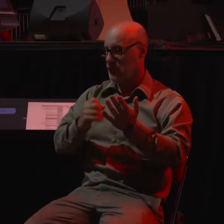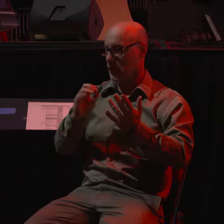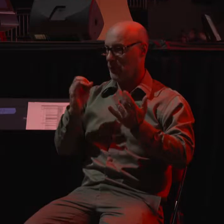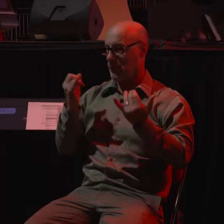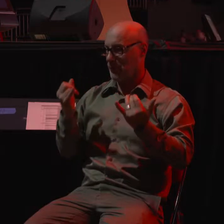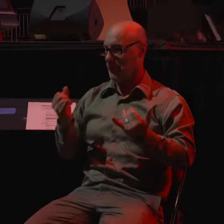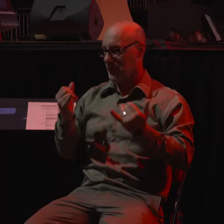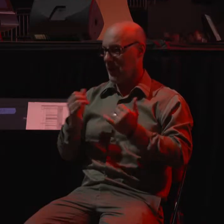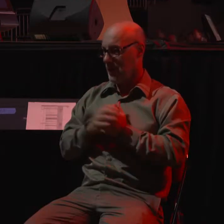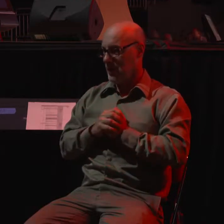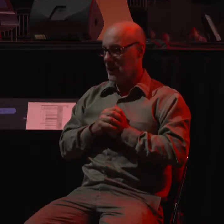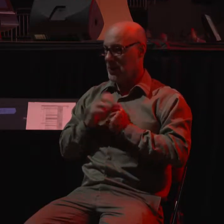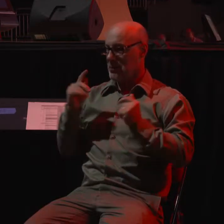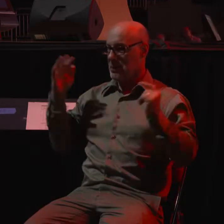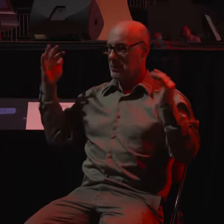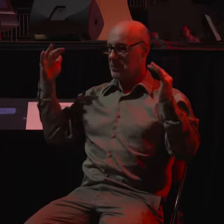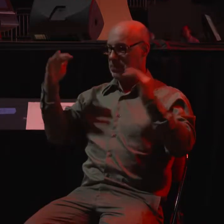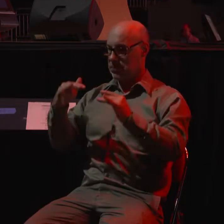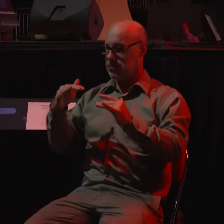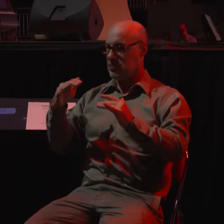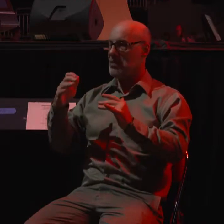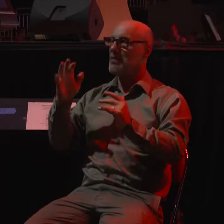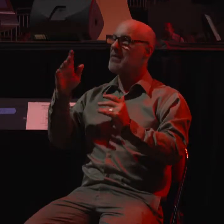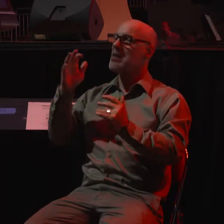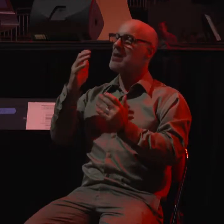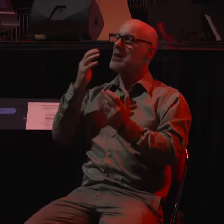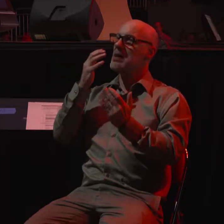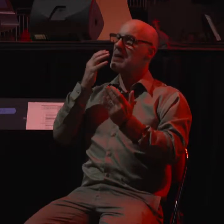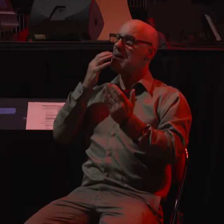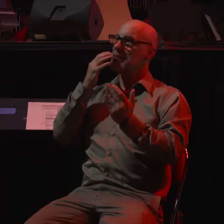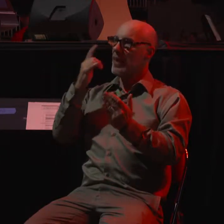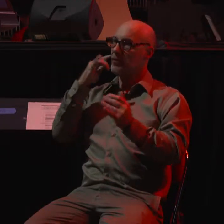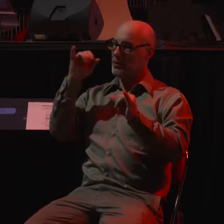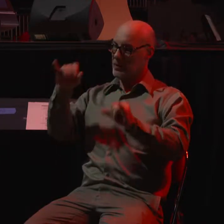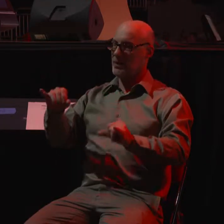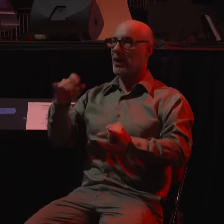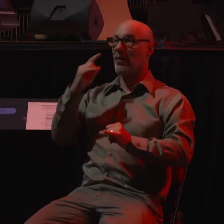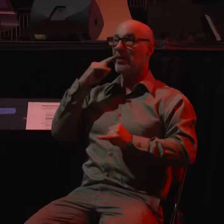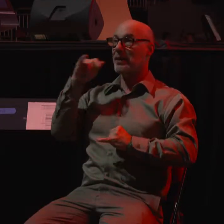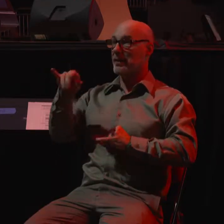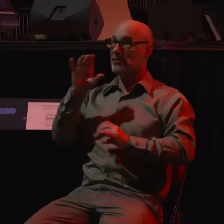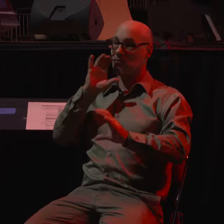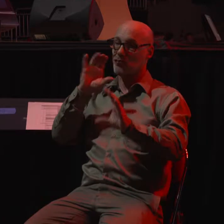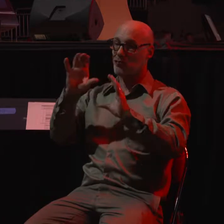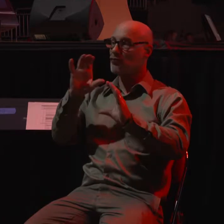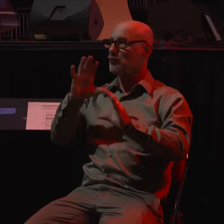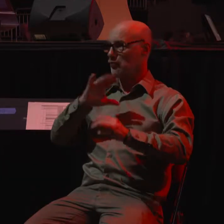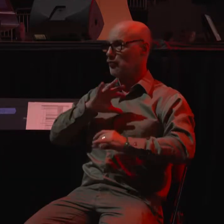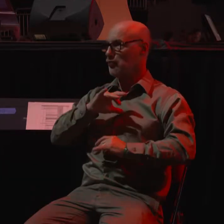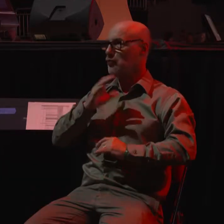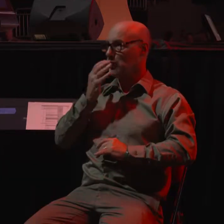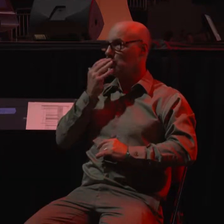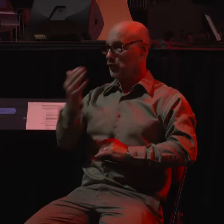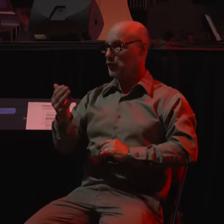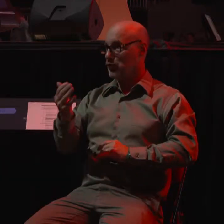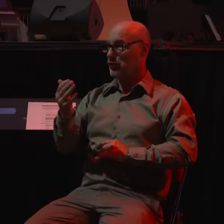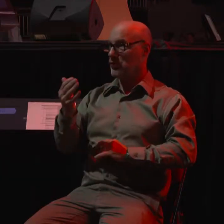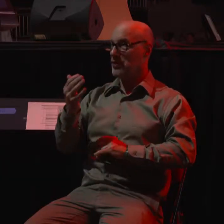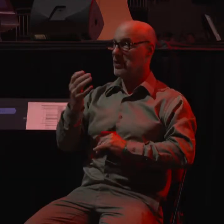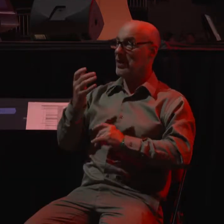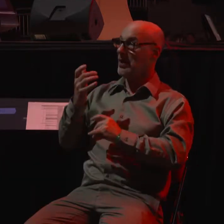seats, let me thank you for sticking back for what I think is going to be a wonderful conversation, particularly following